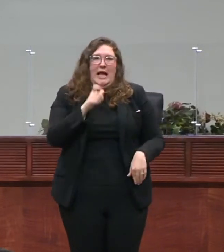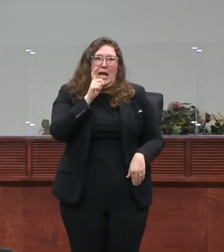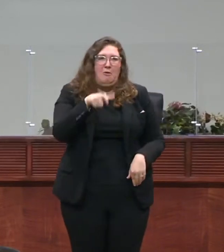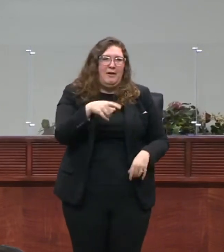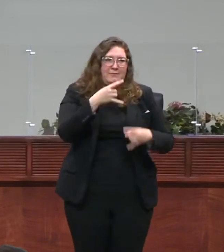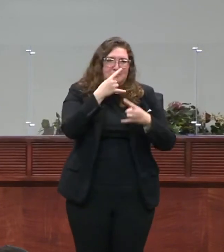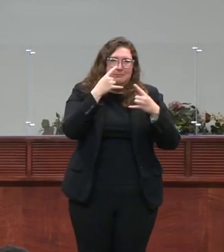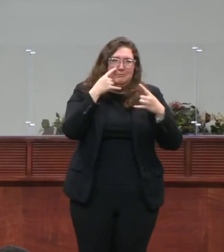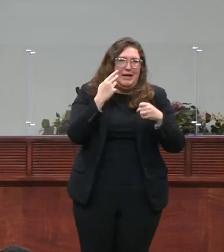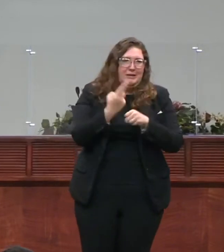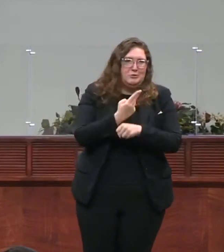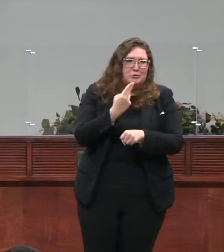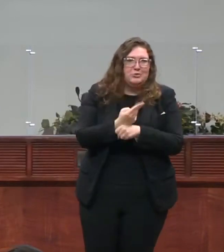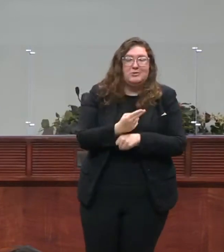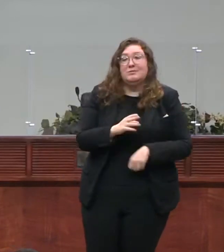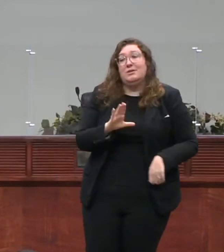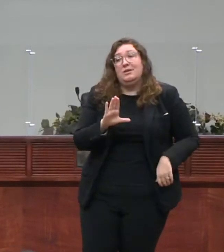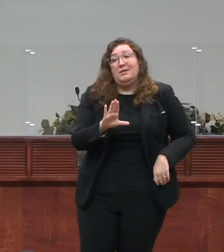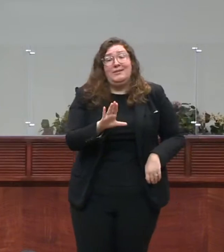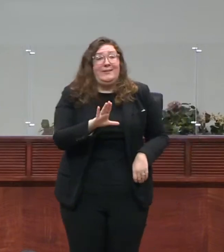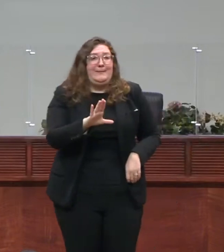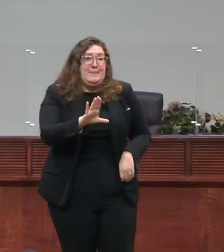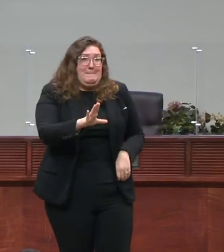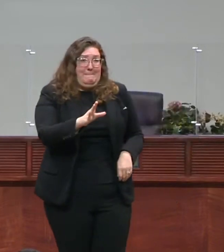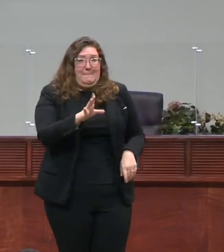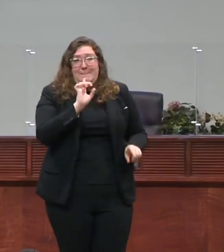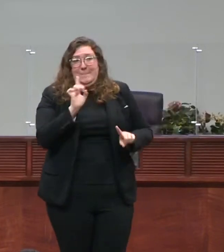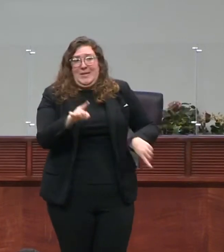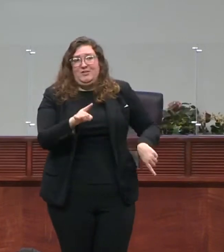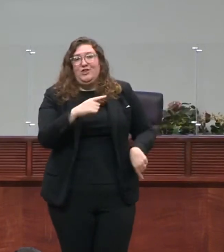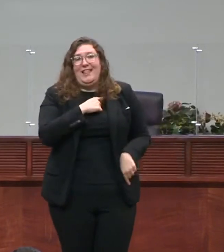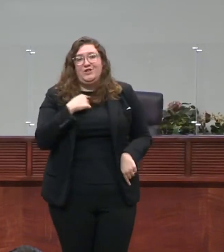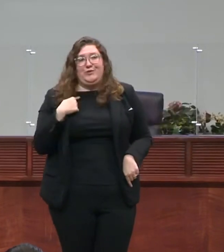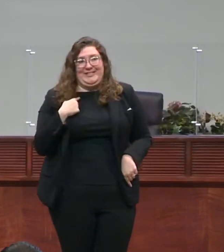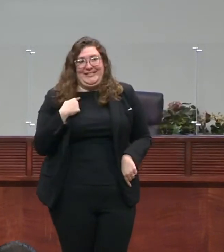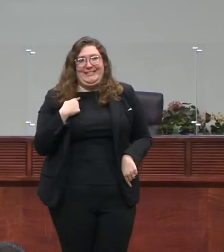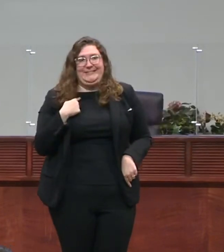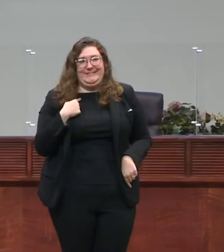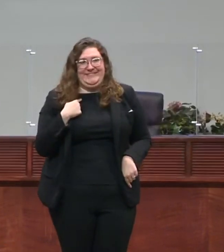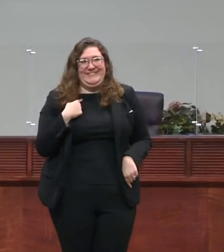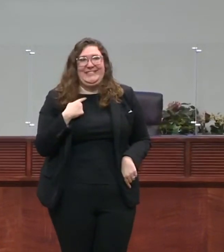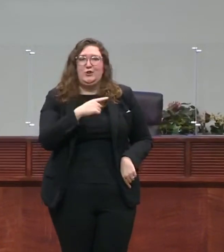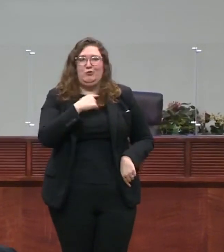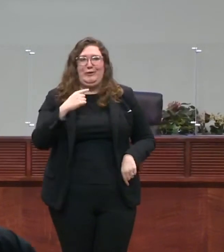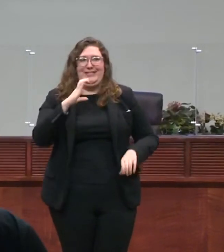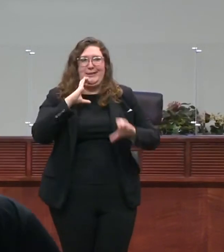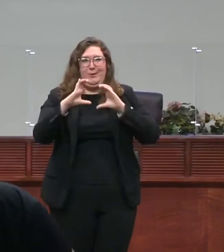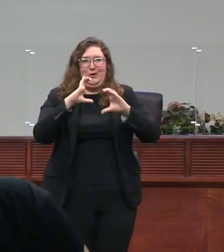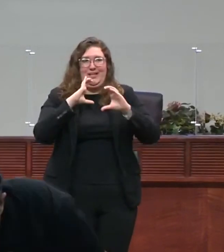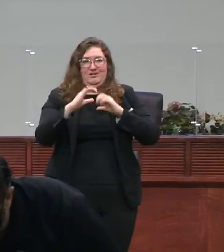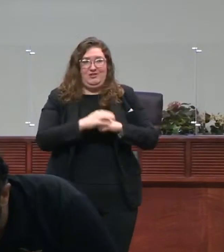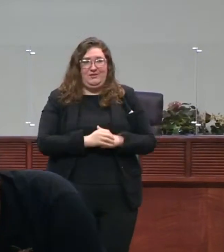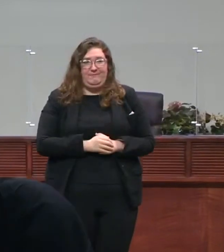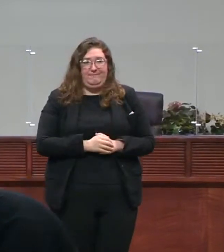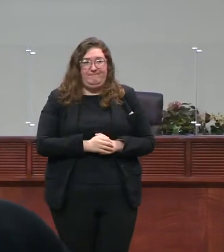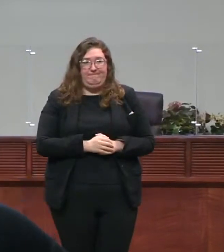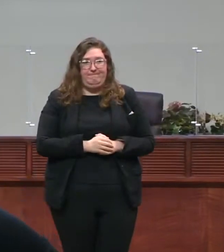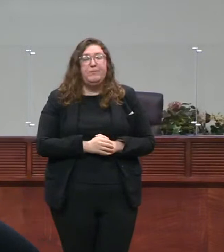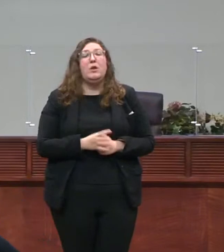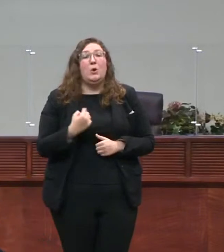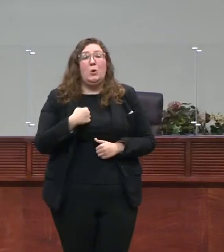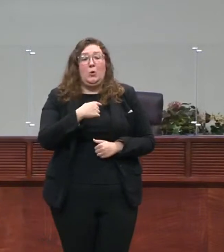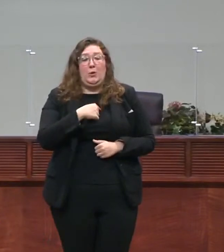I mean, that's risk communication at best. How can we provide the information that we need to provide,